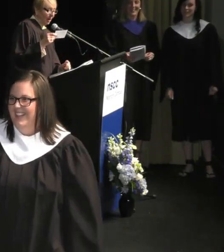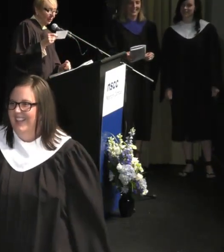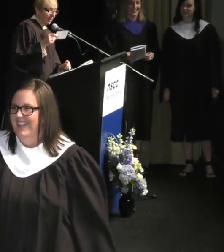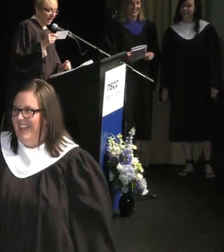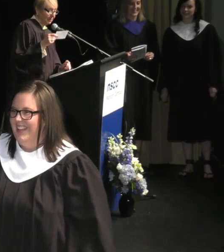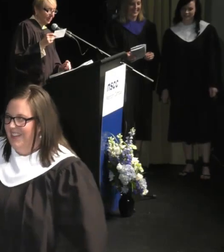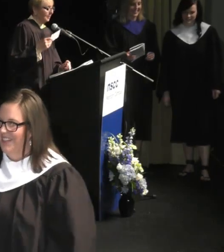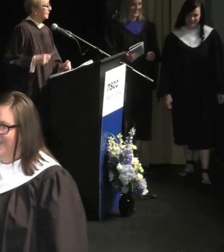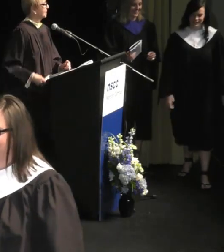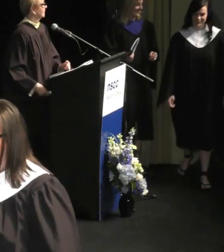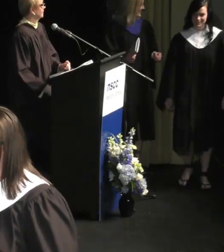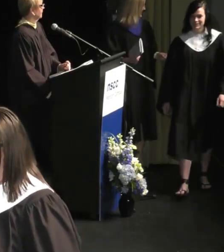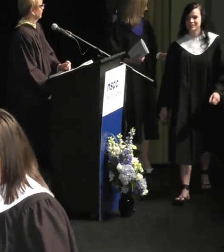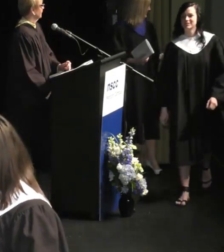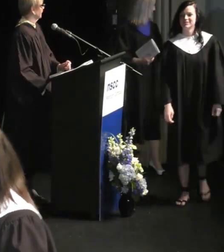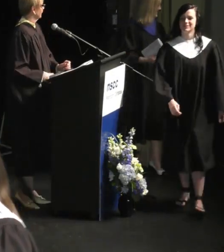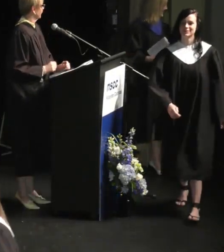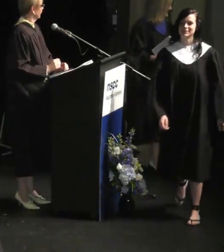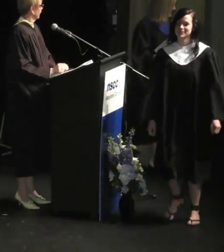Robin Campbell.